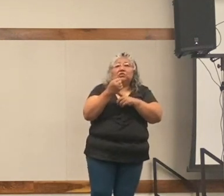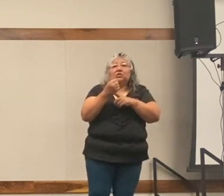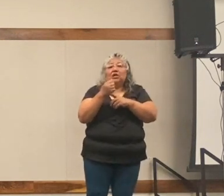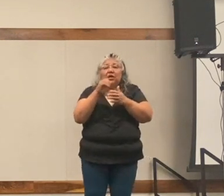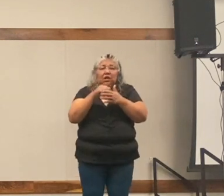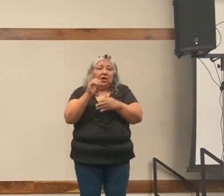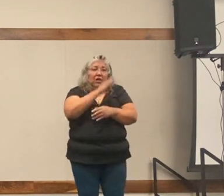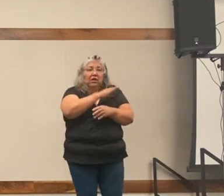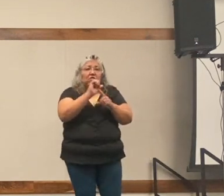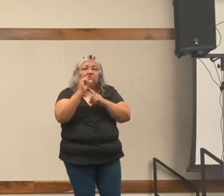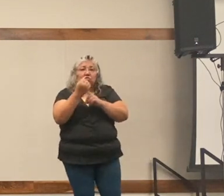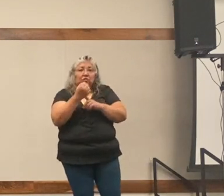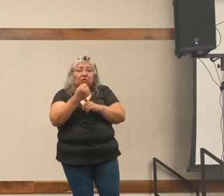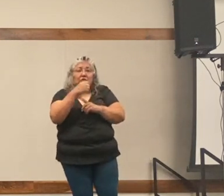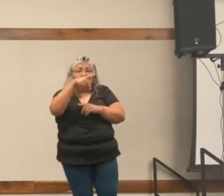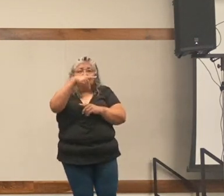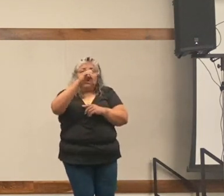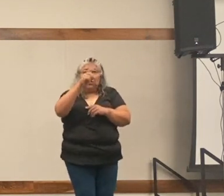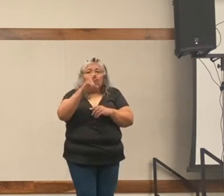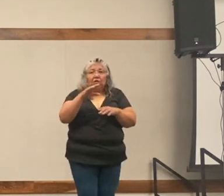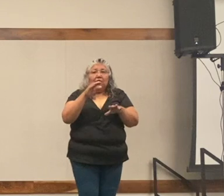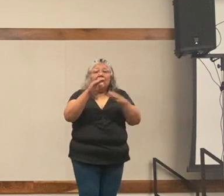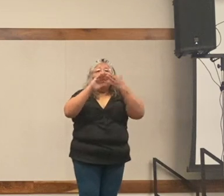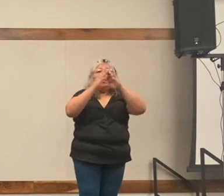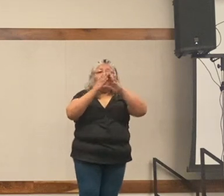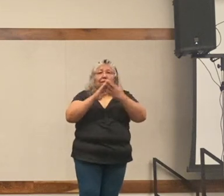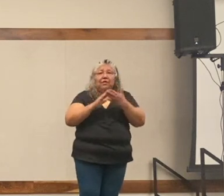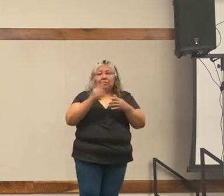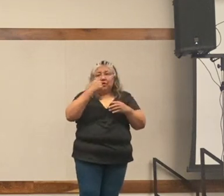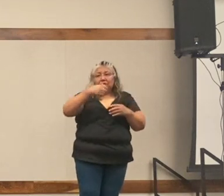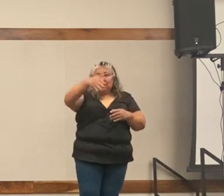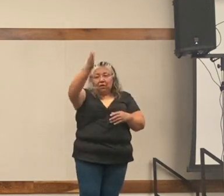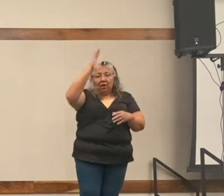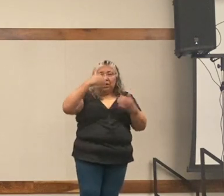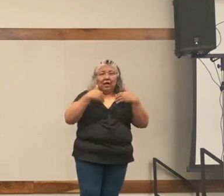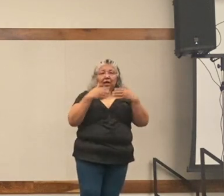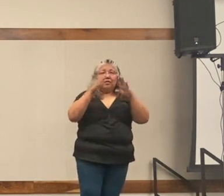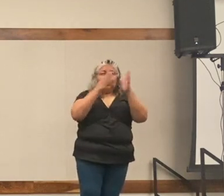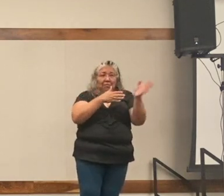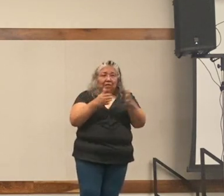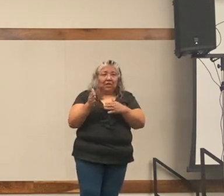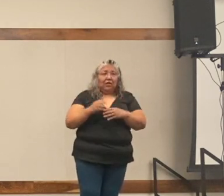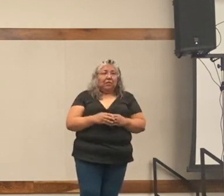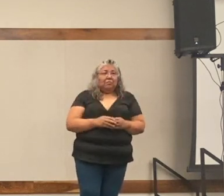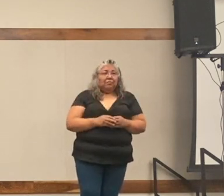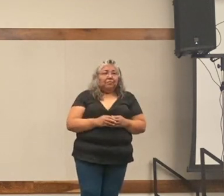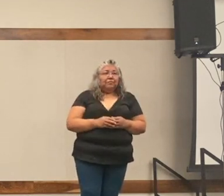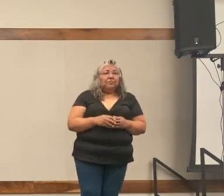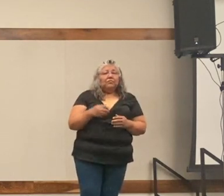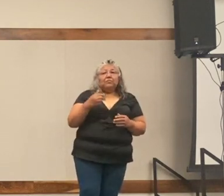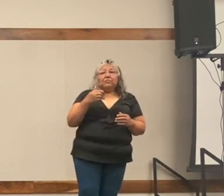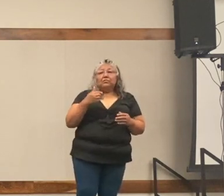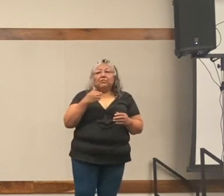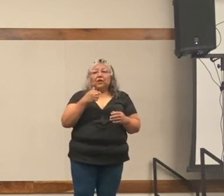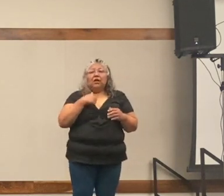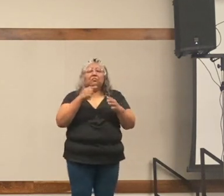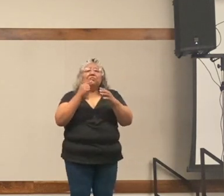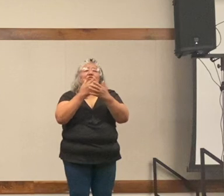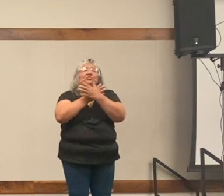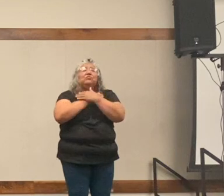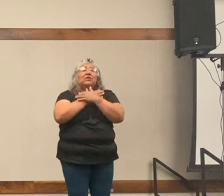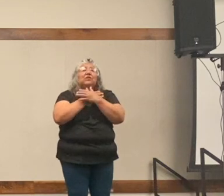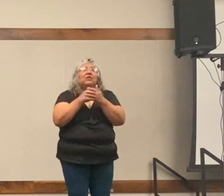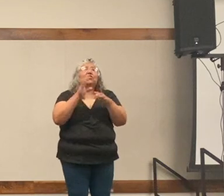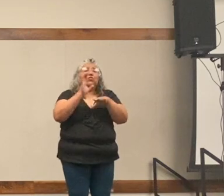his situation, Peter is at peace because he knows God's got a plan. I'm just resting. And the church was